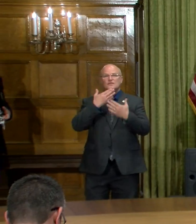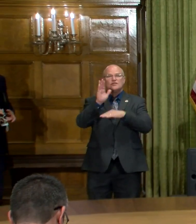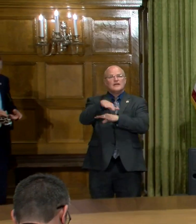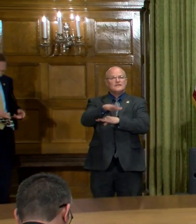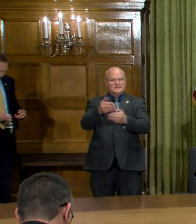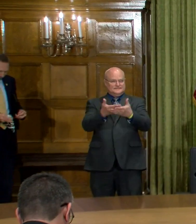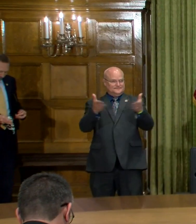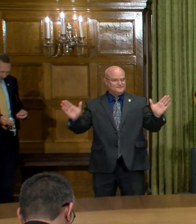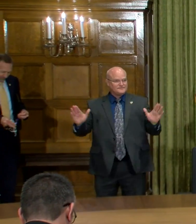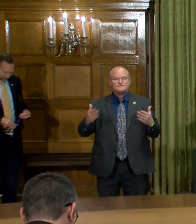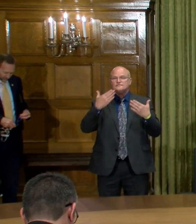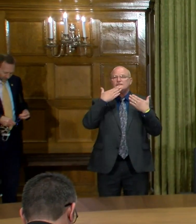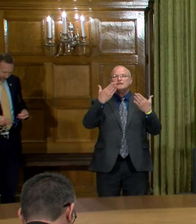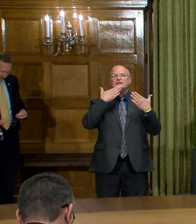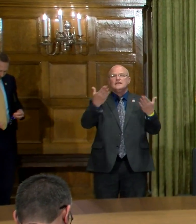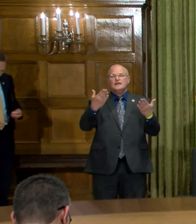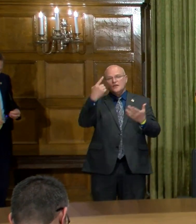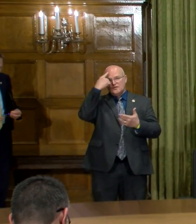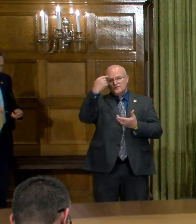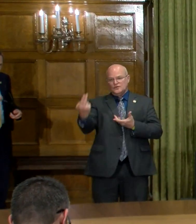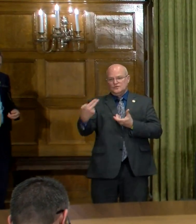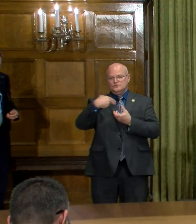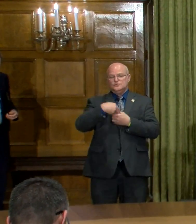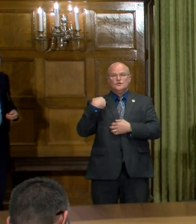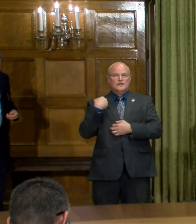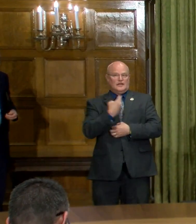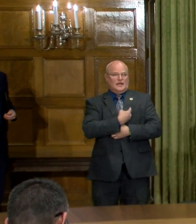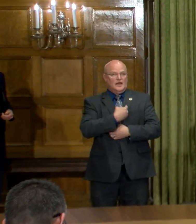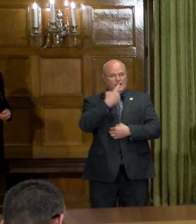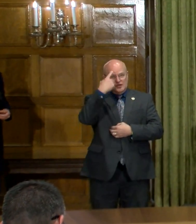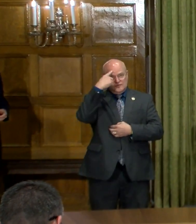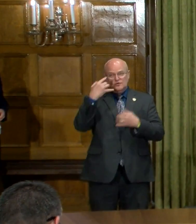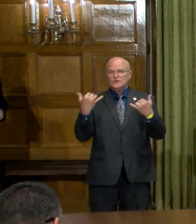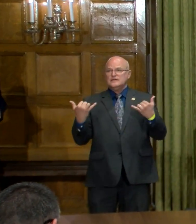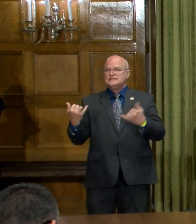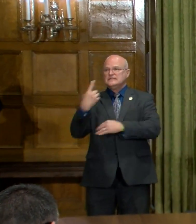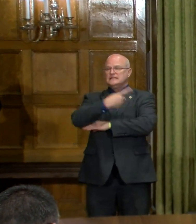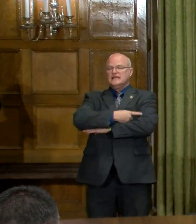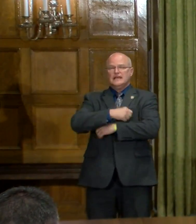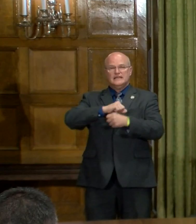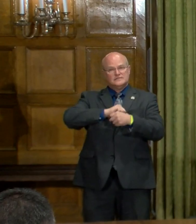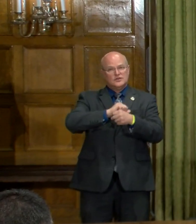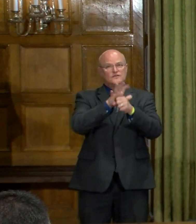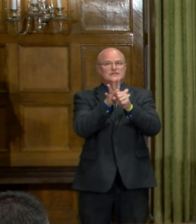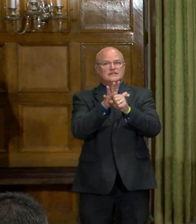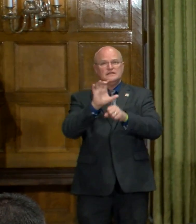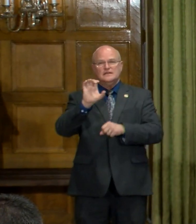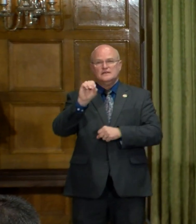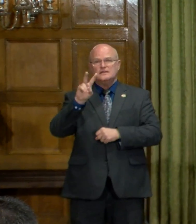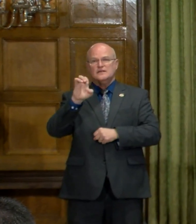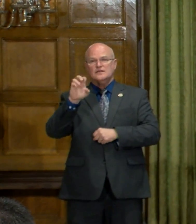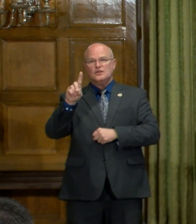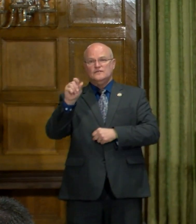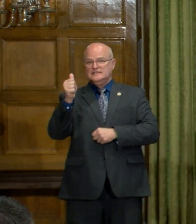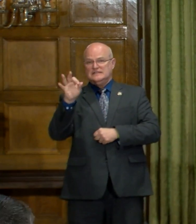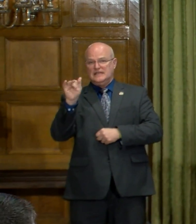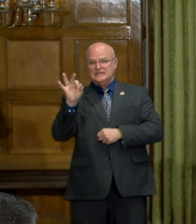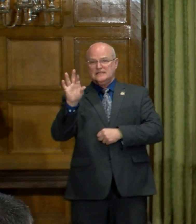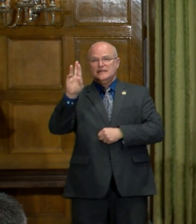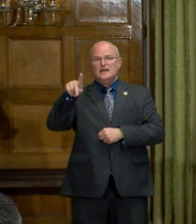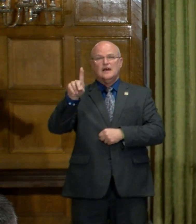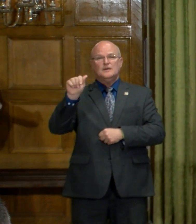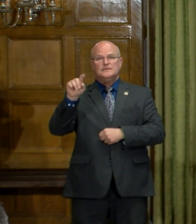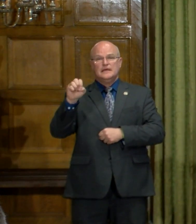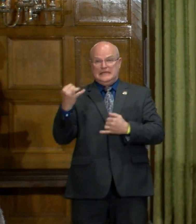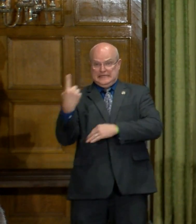Good afternoon, everyone. Thank you for joining us for today's COVID-19 update. As you can see, I